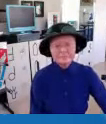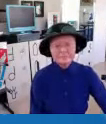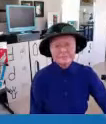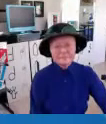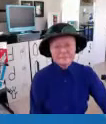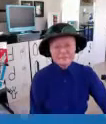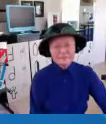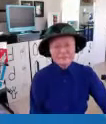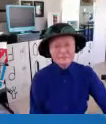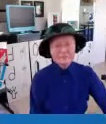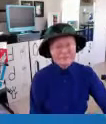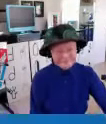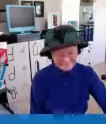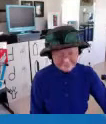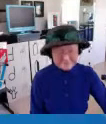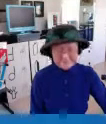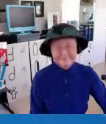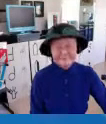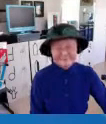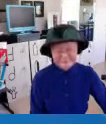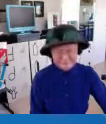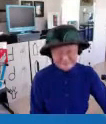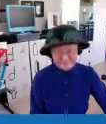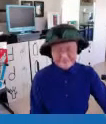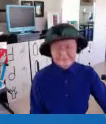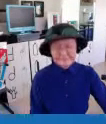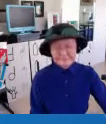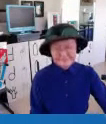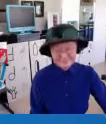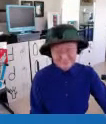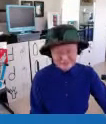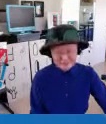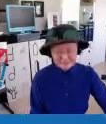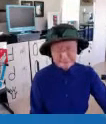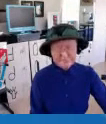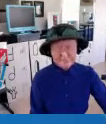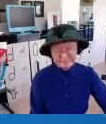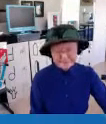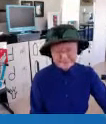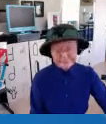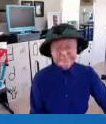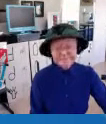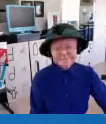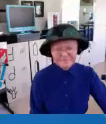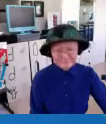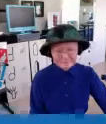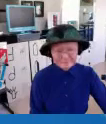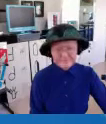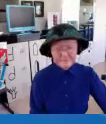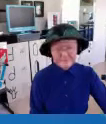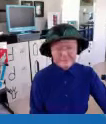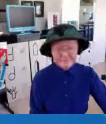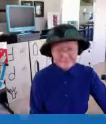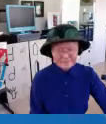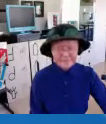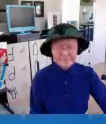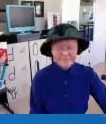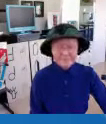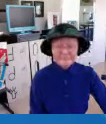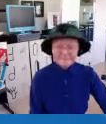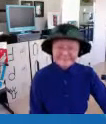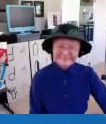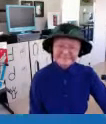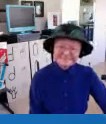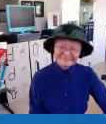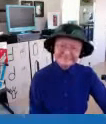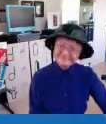old forms of signs being used in Croatia. So, very, very interesting. Not necessarily something that we can explain yet,